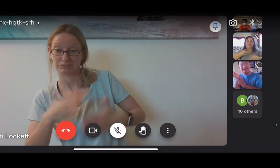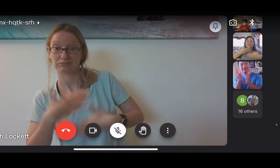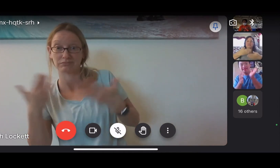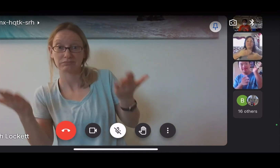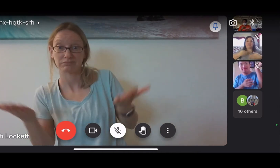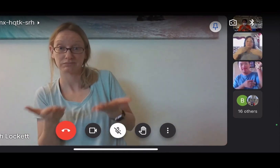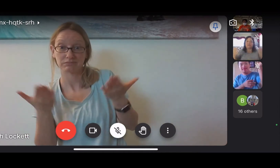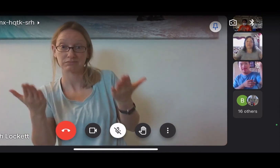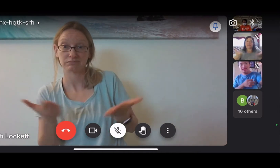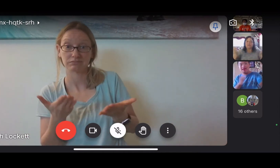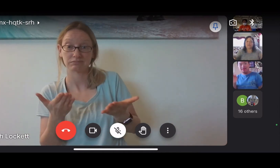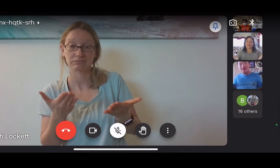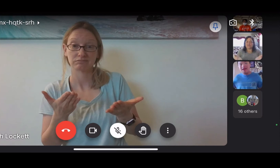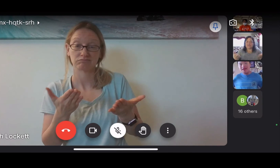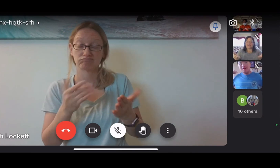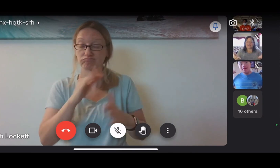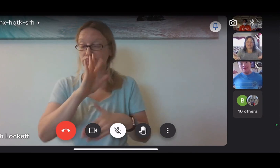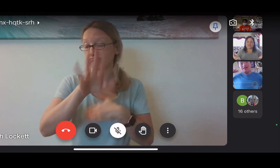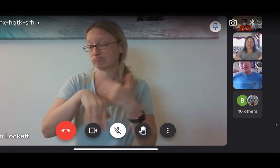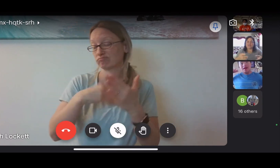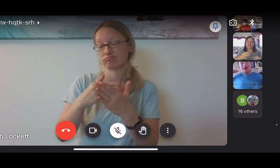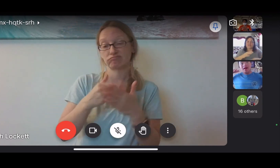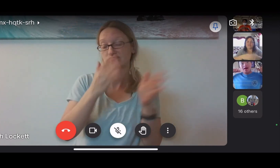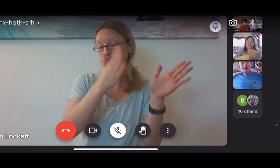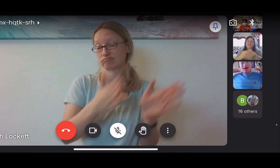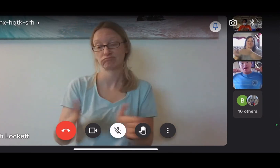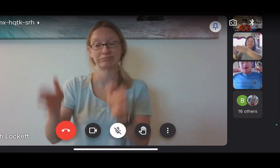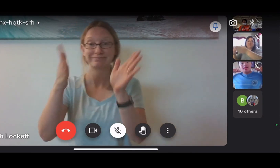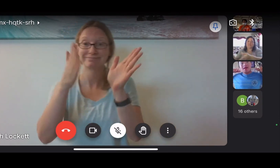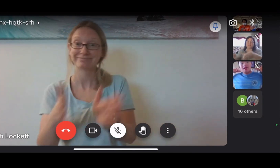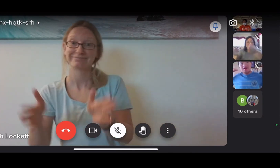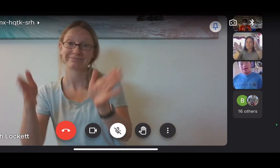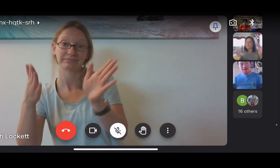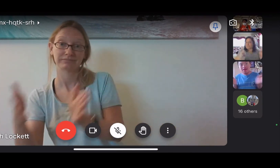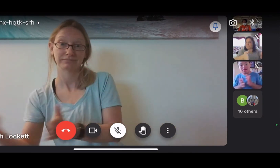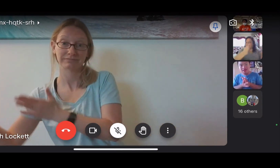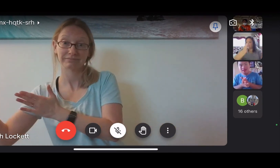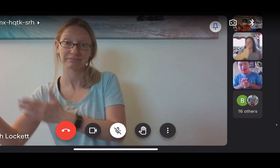this island. Everything is by design.